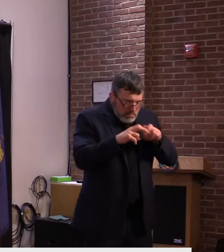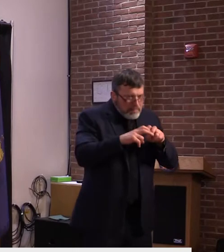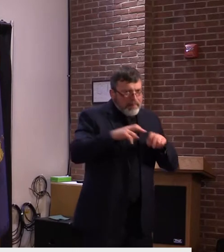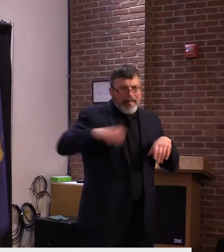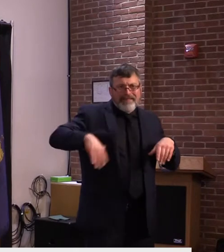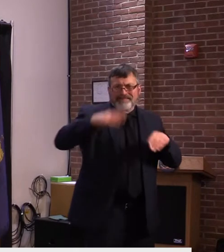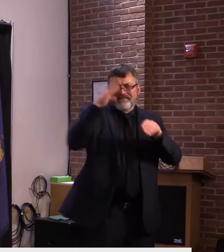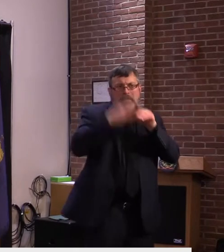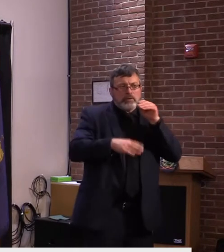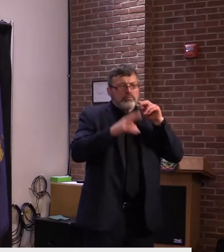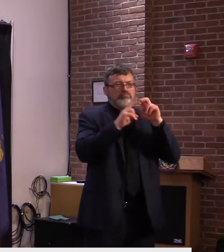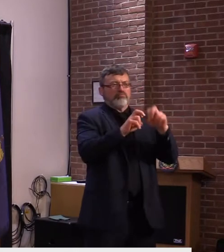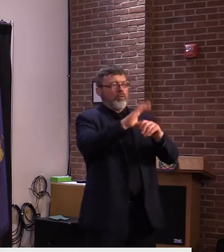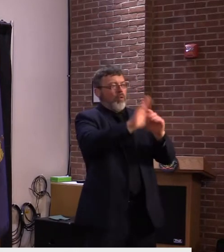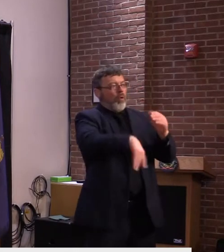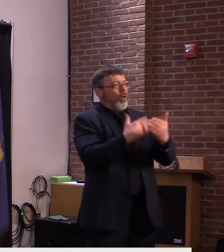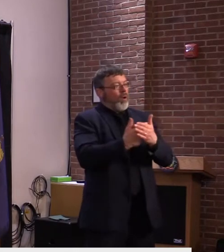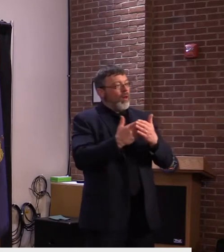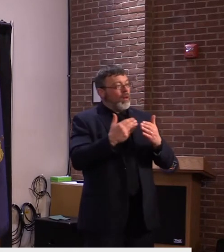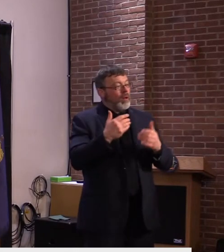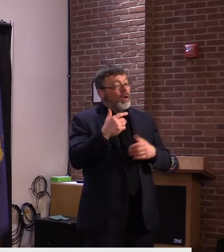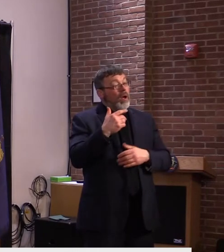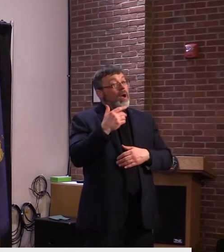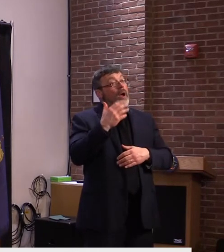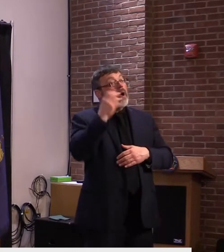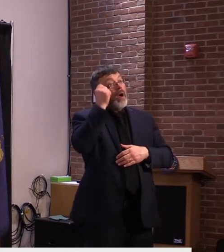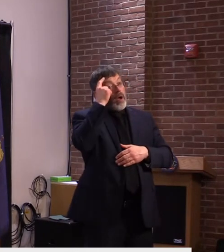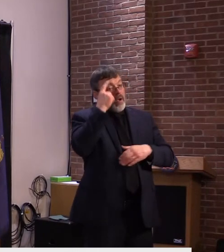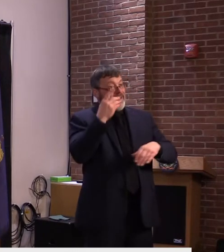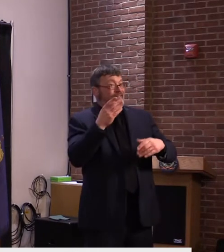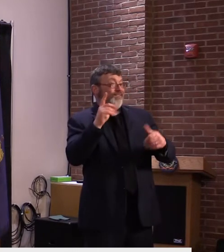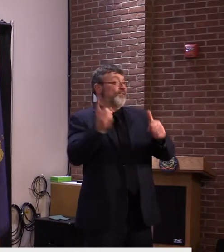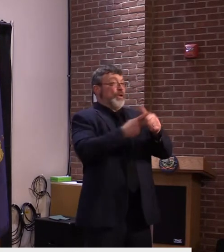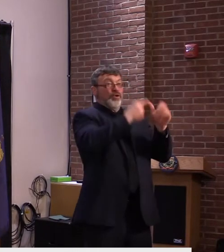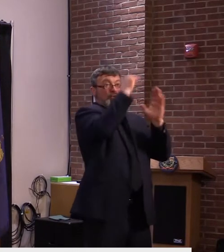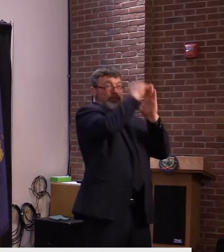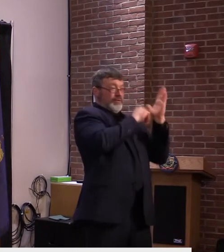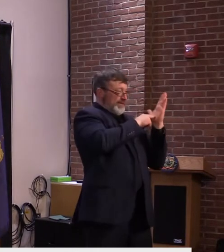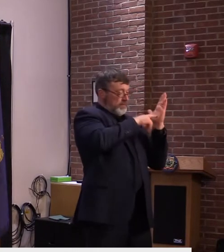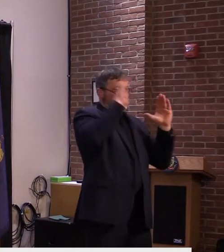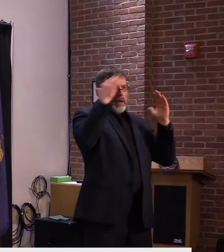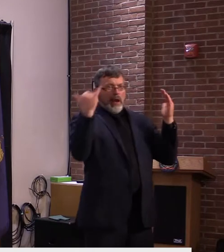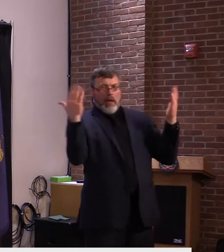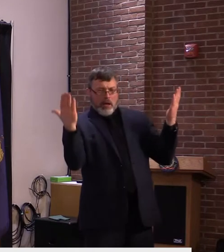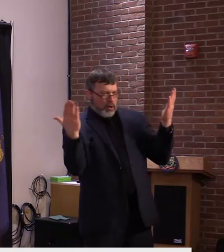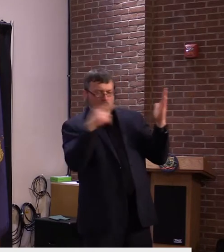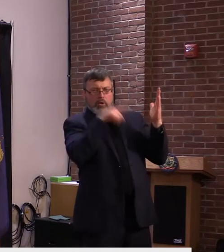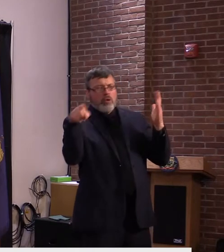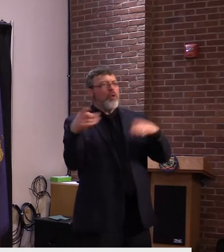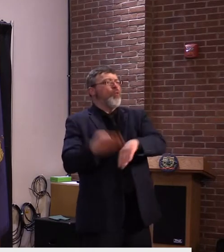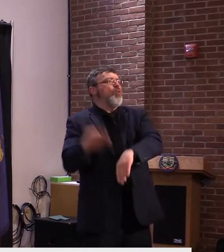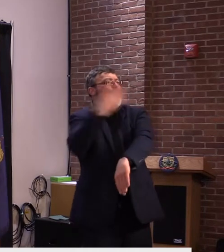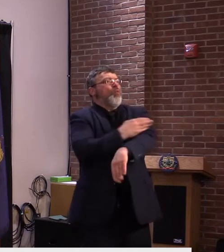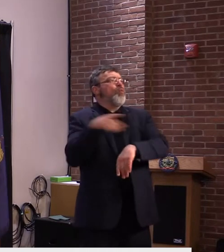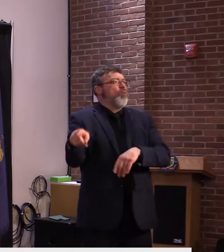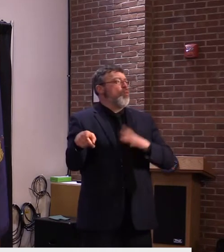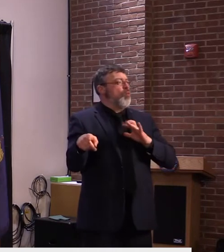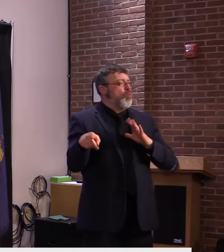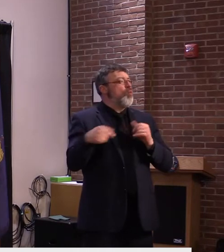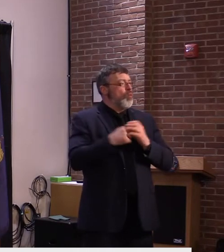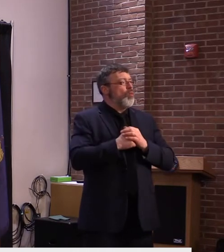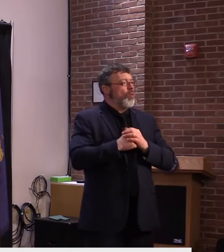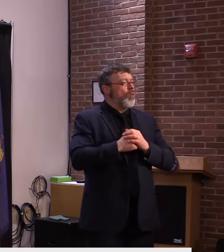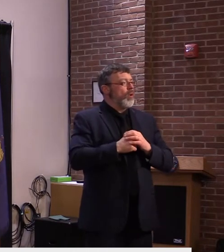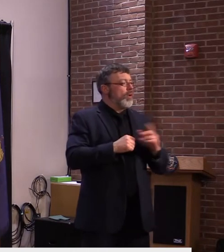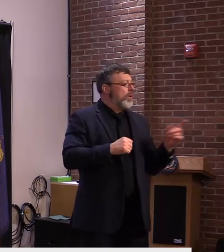better than the bills previously on my desk. And rental registry, I know that's in the